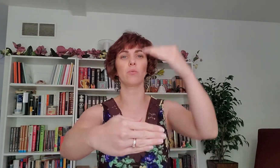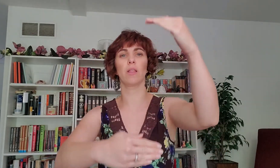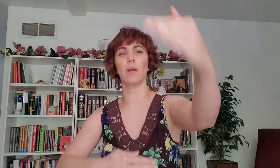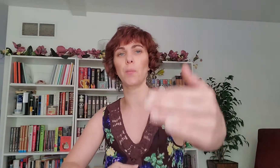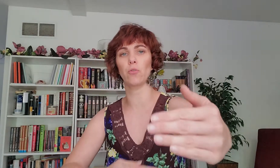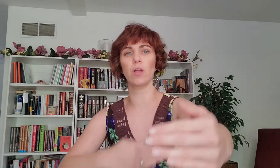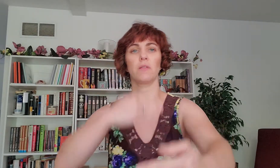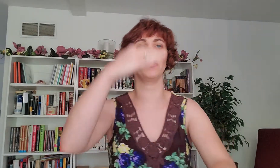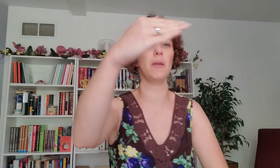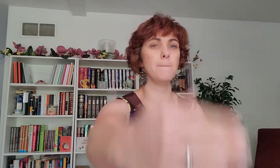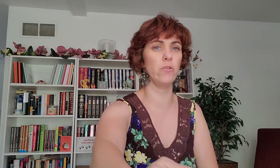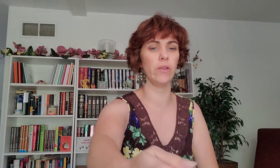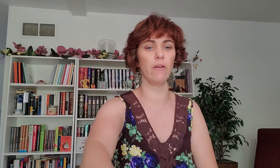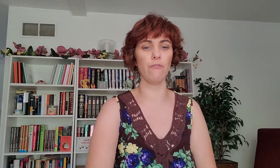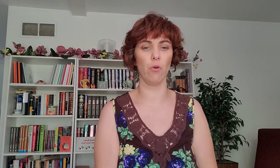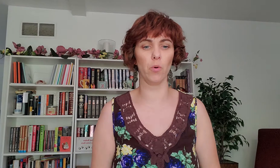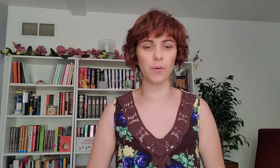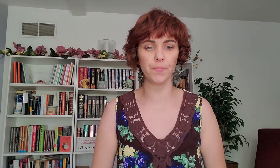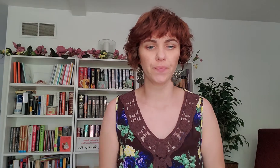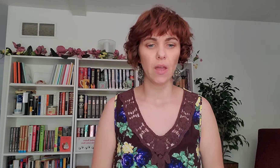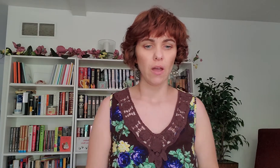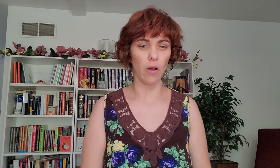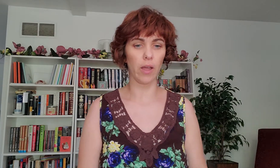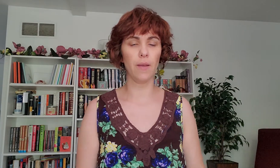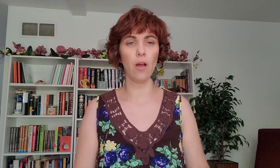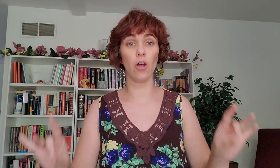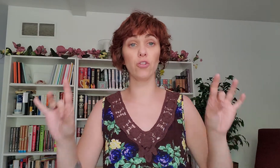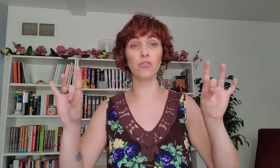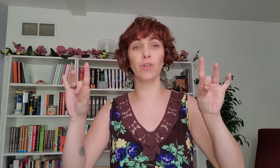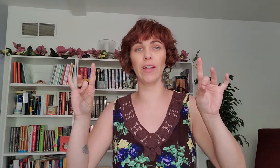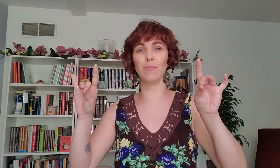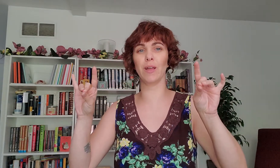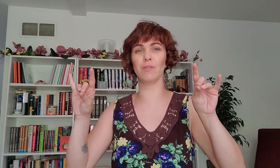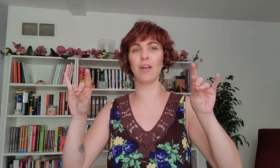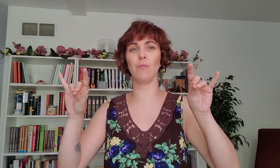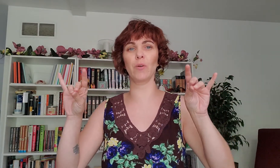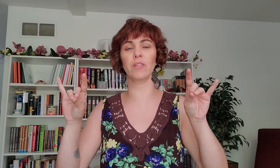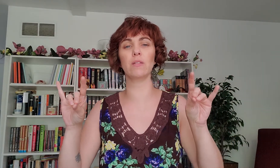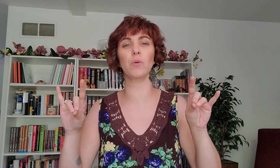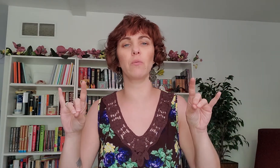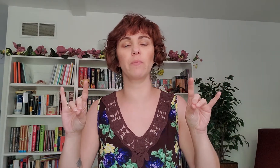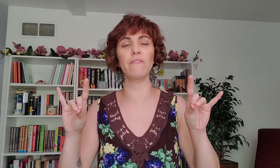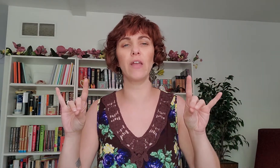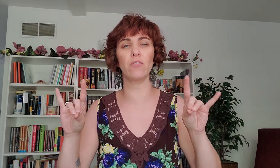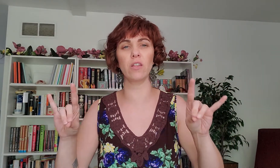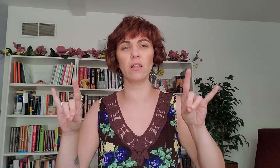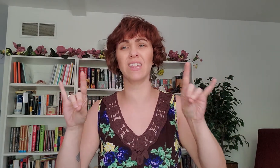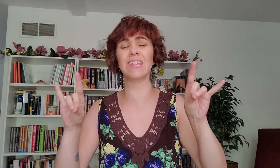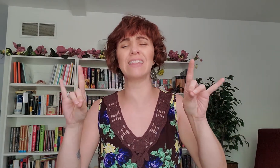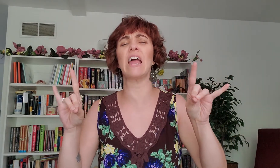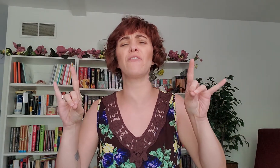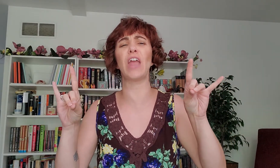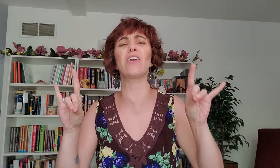like progressively moving forward. Okay, Australia becomes a Commonwealth. This is probably one of my favorite signs. This is a sign for